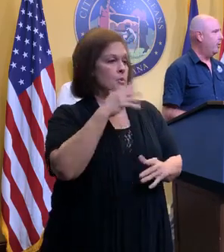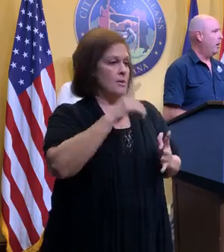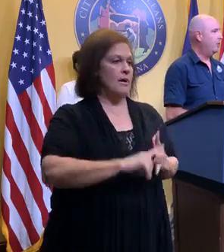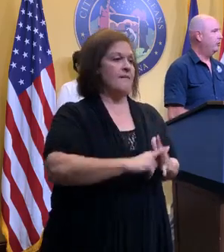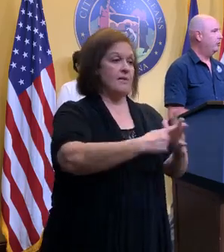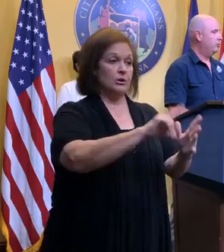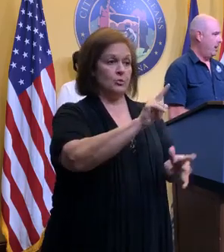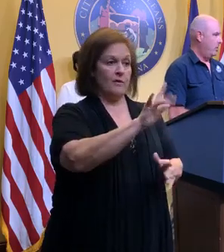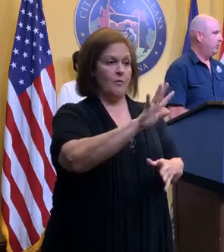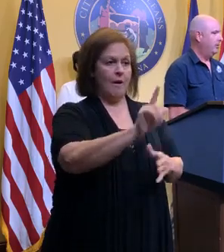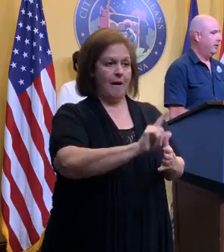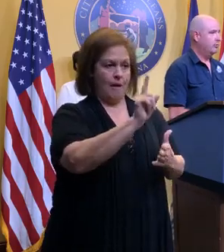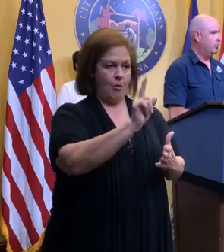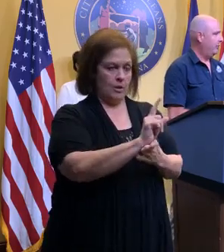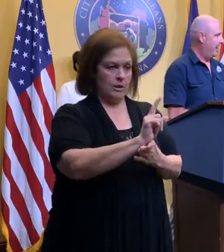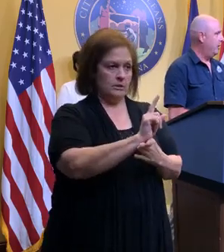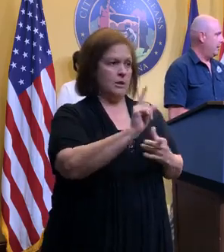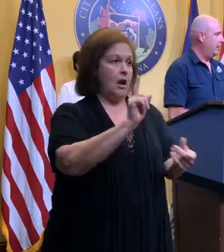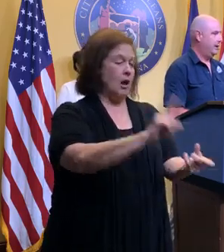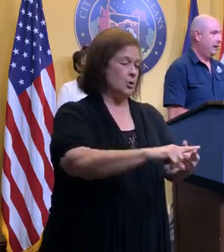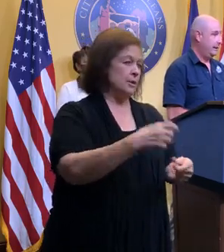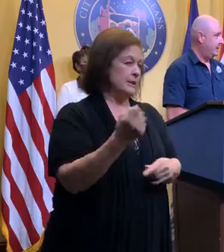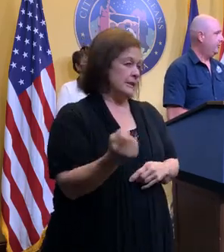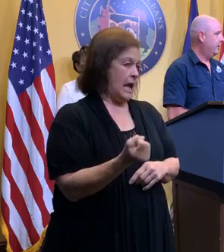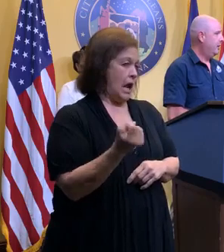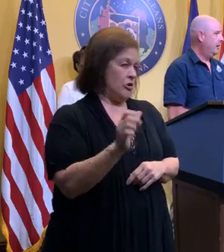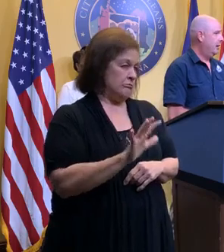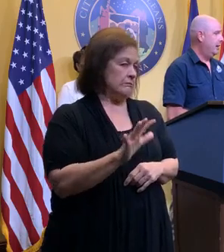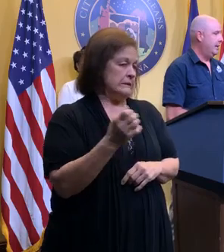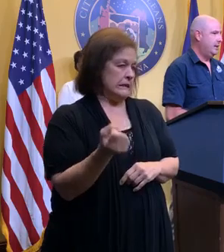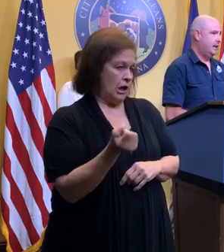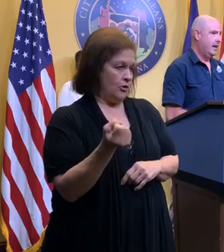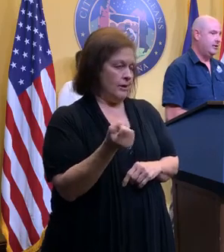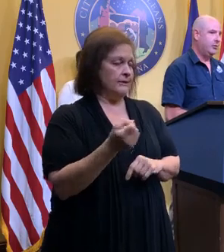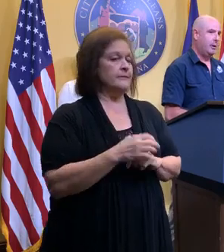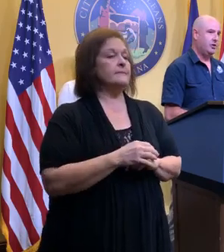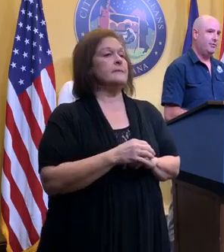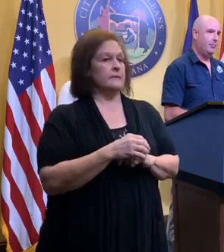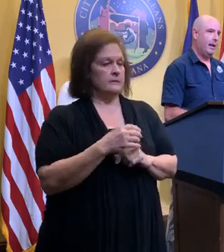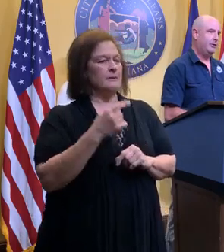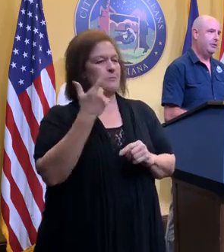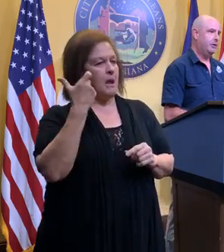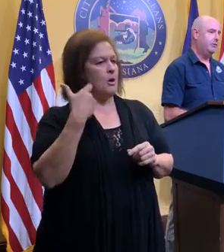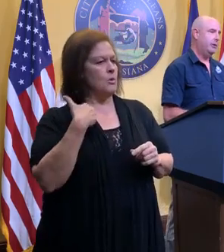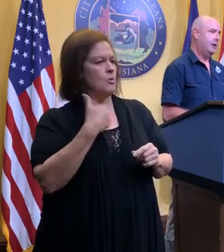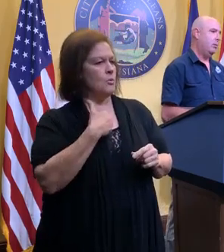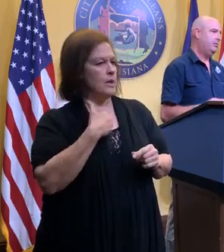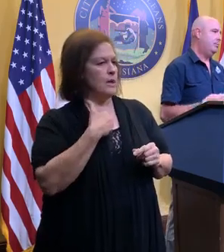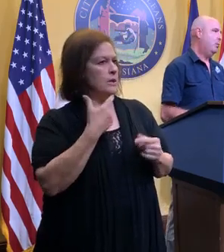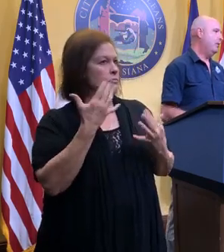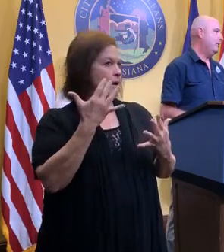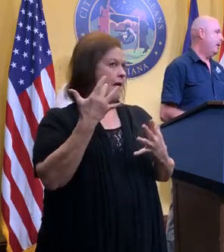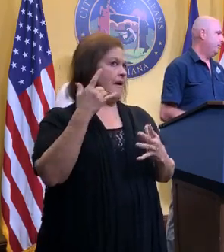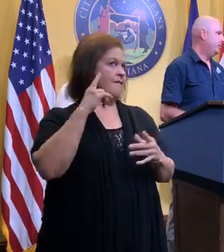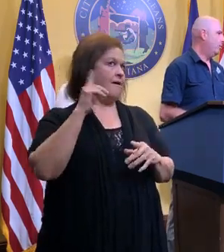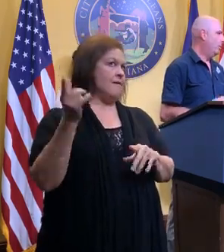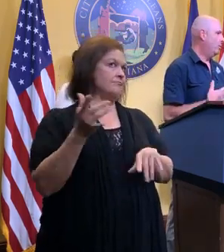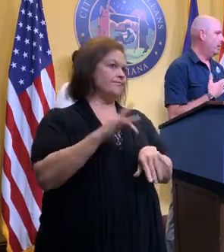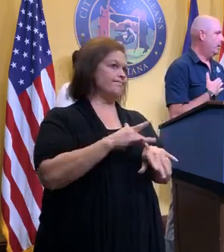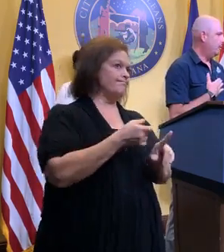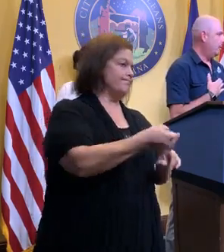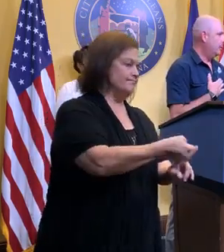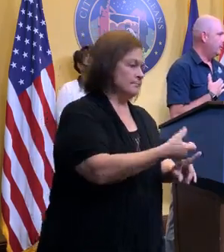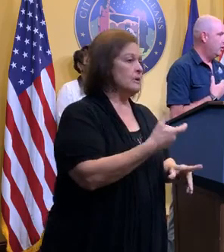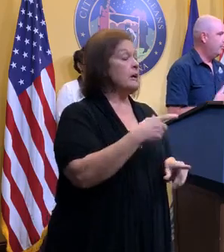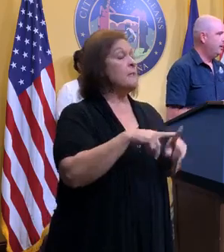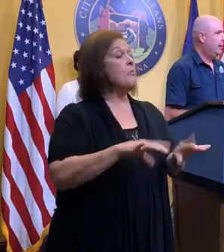activate 24 hours throughout, through Saturday at least. In anticipation of impacts of this. And what's important about this and what